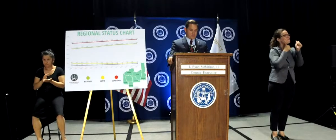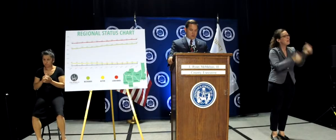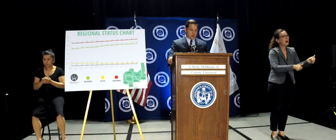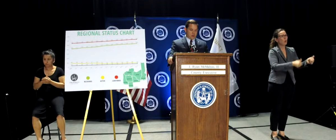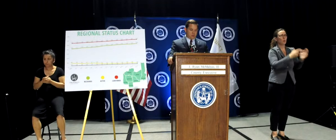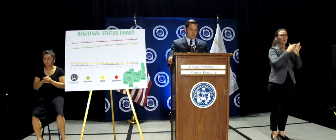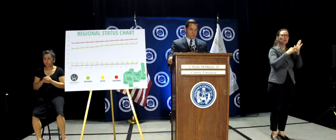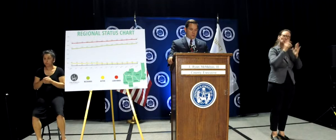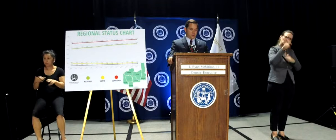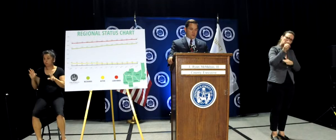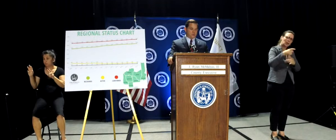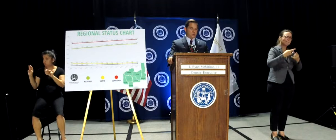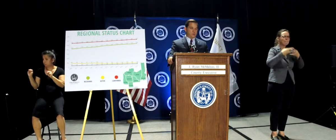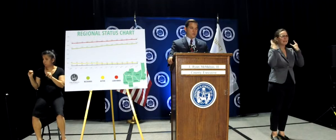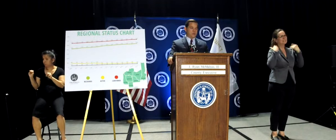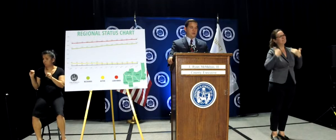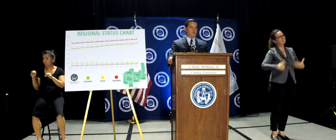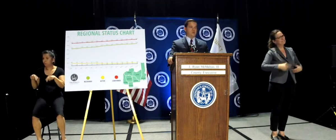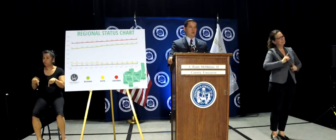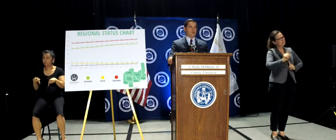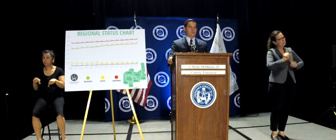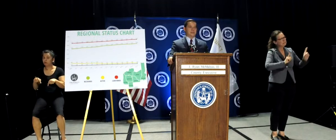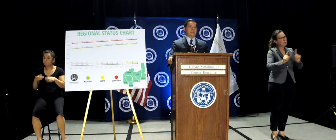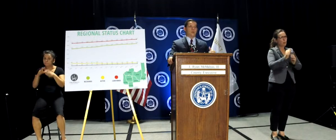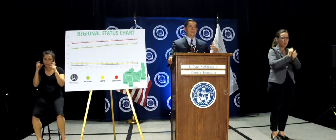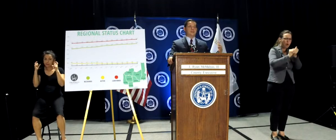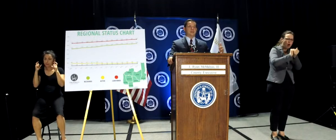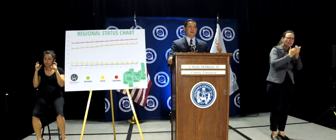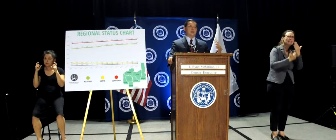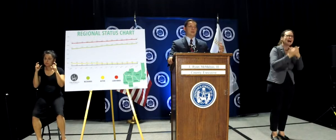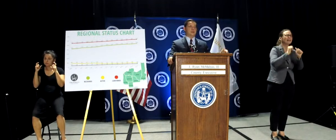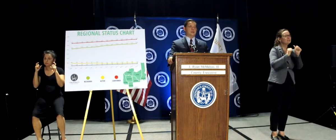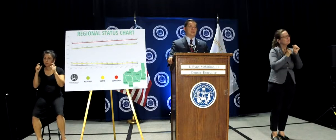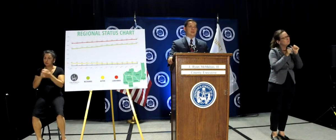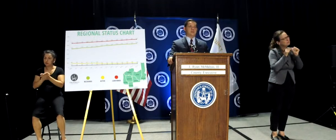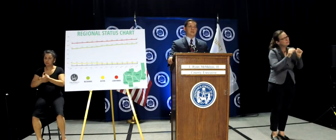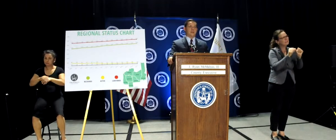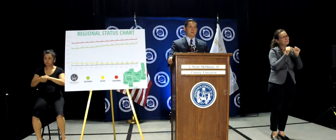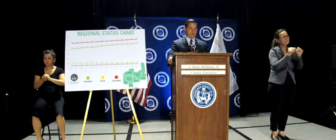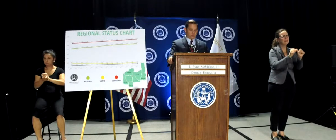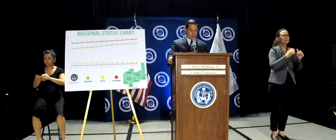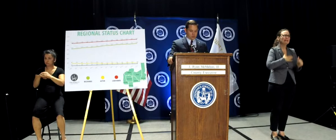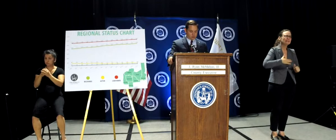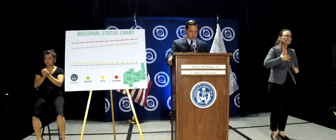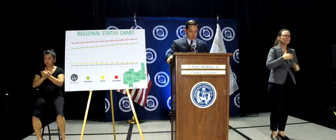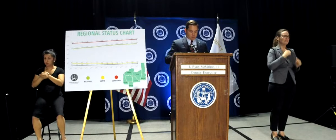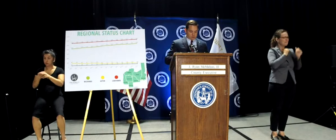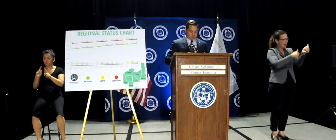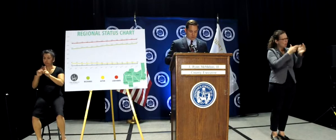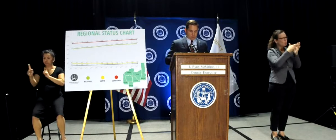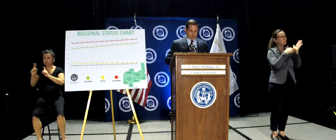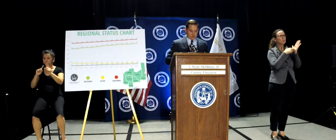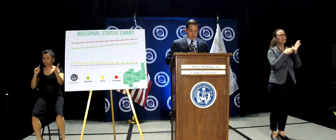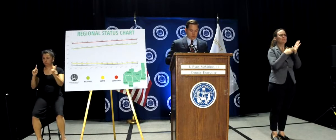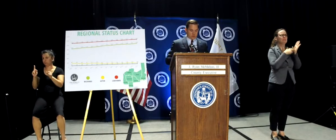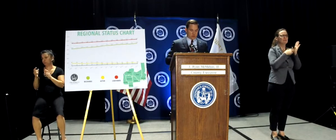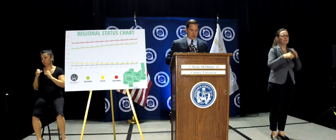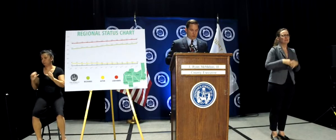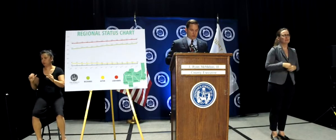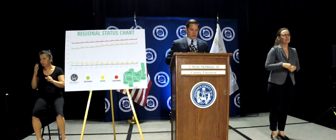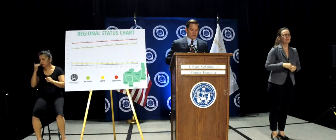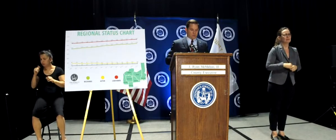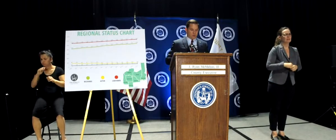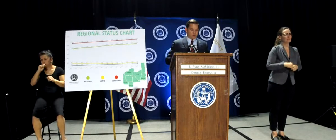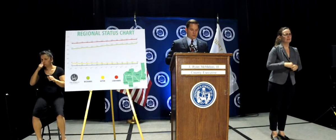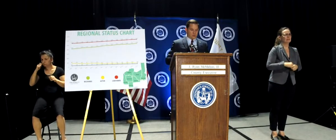sanitizing, because the infrastructure is a little bit delayed, and it's going to take us some time to get through it. So certainly